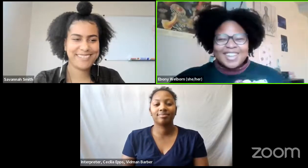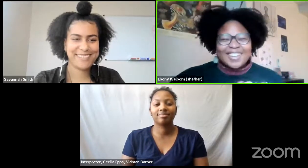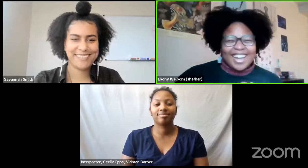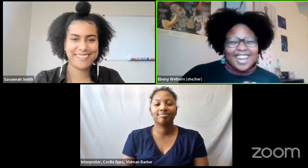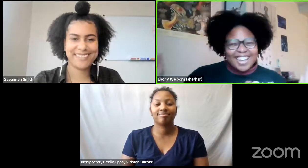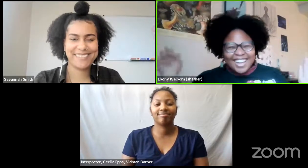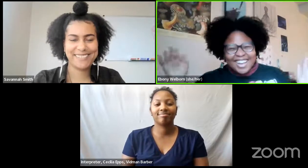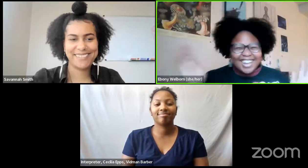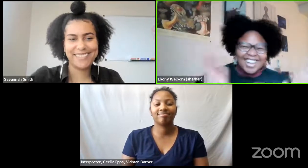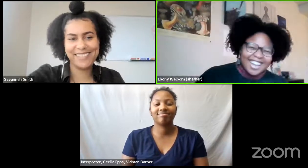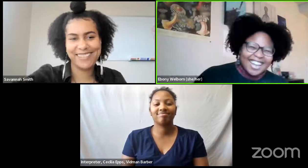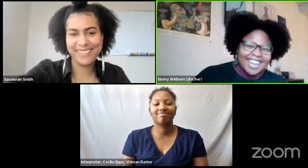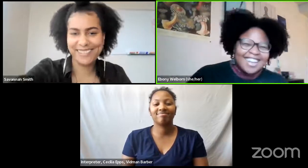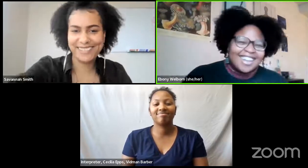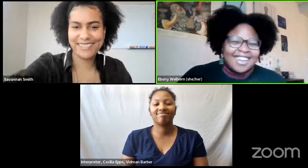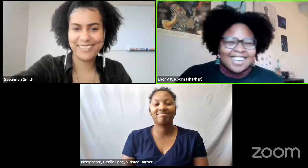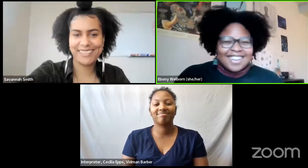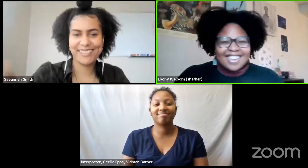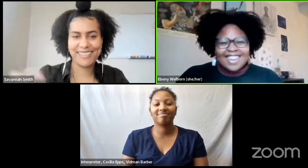Okay.